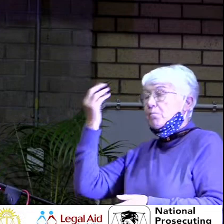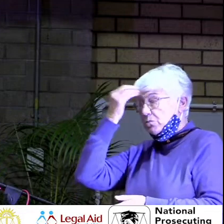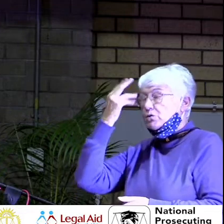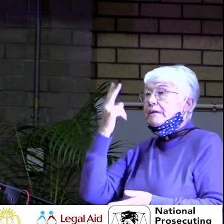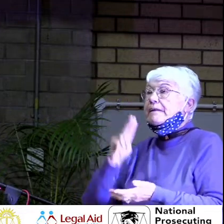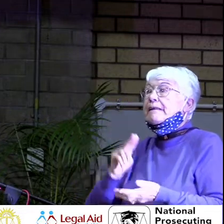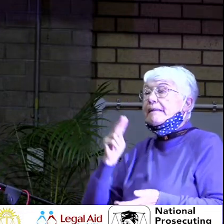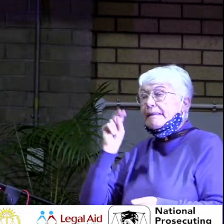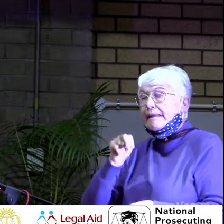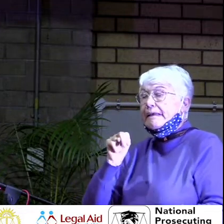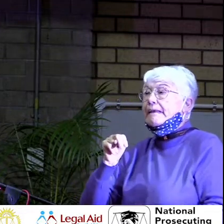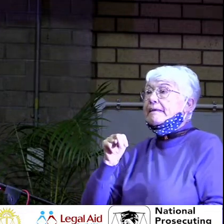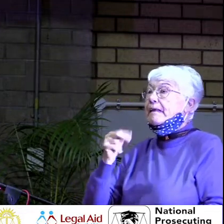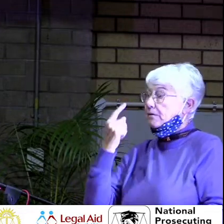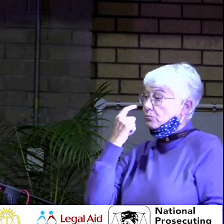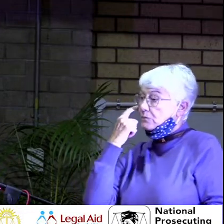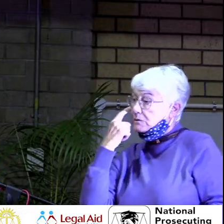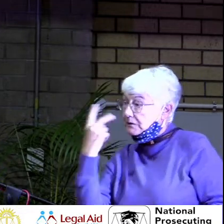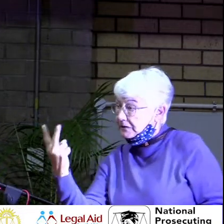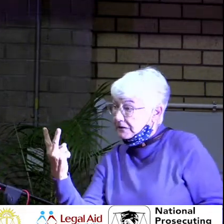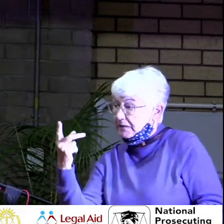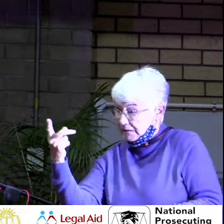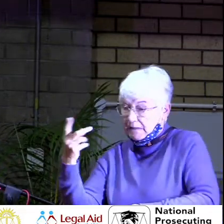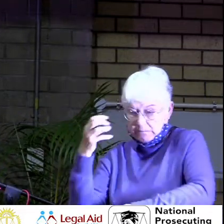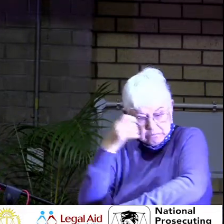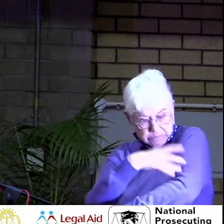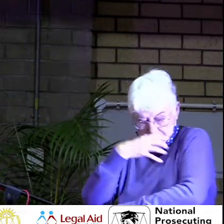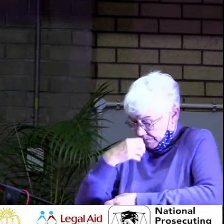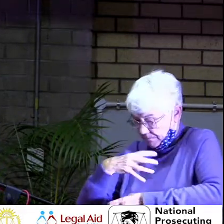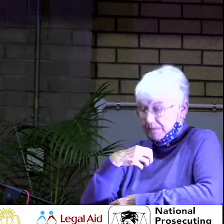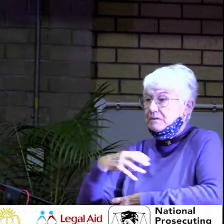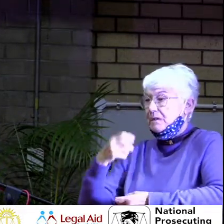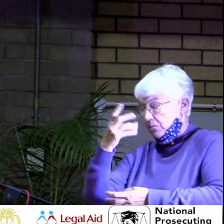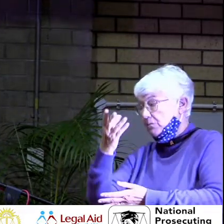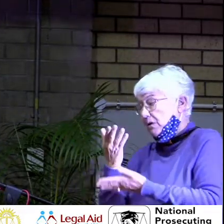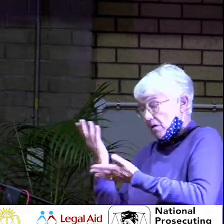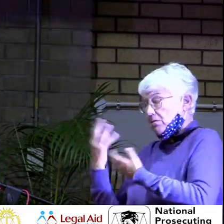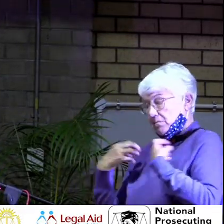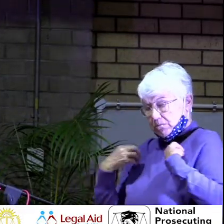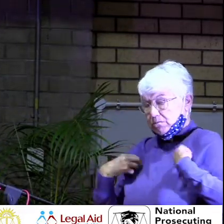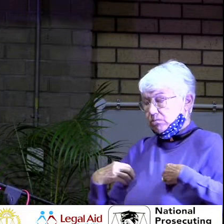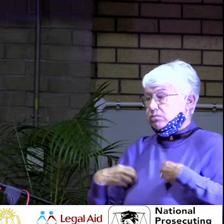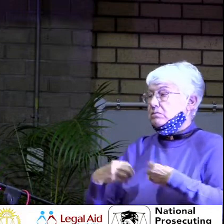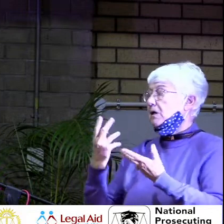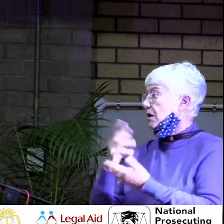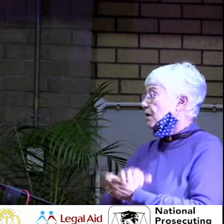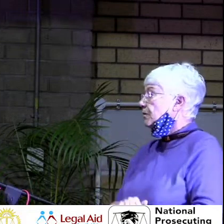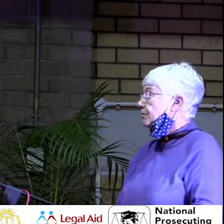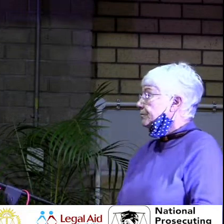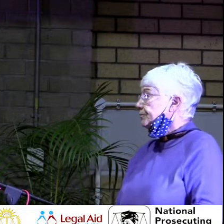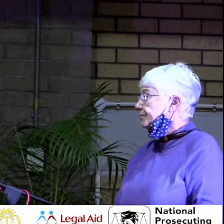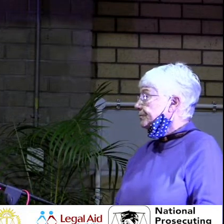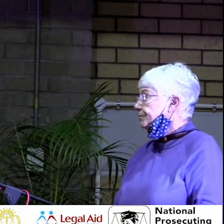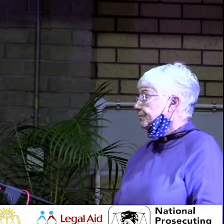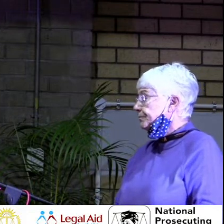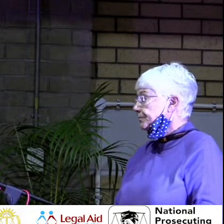4, investigations are conducted by the Family Violence, Child Protection and Sexual Offences Unit, which you call the